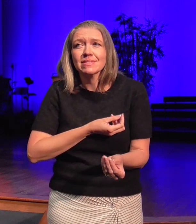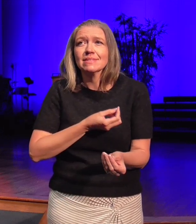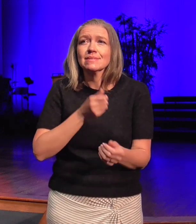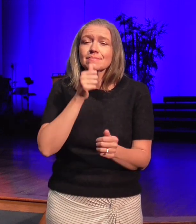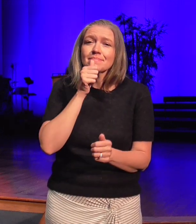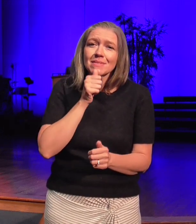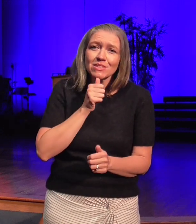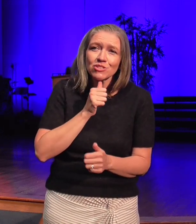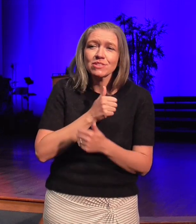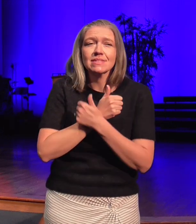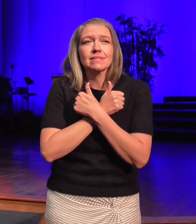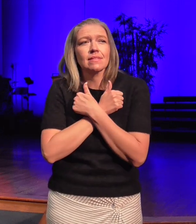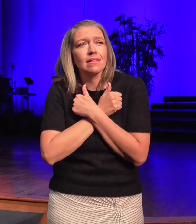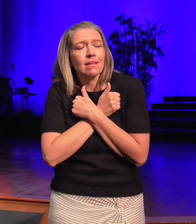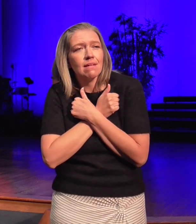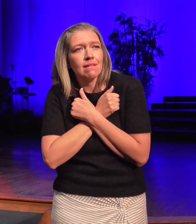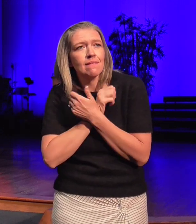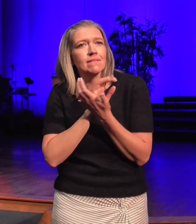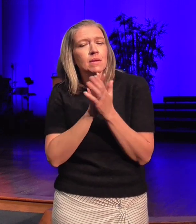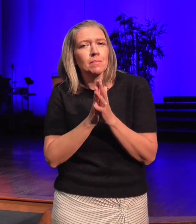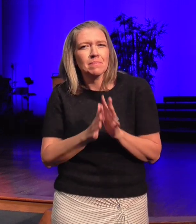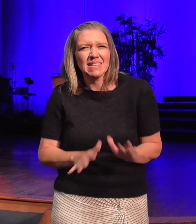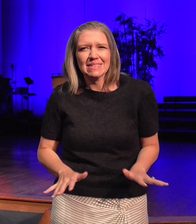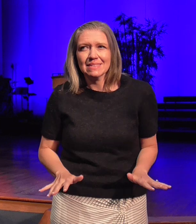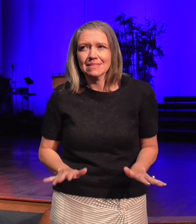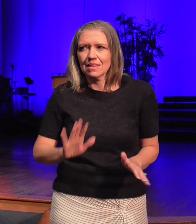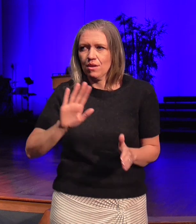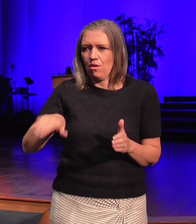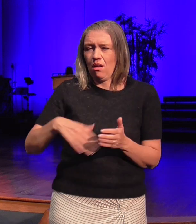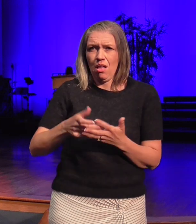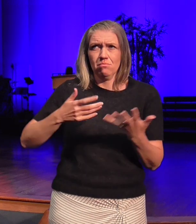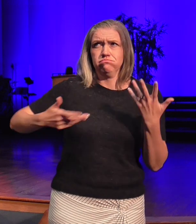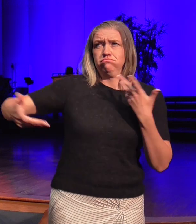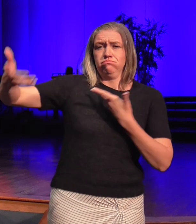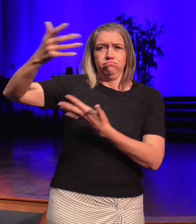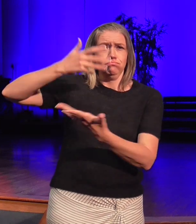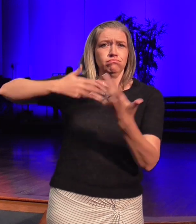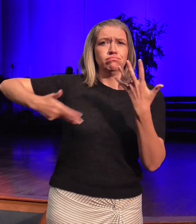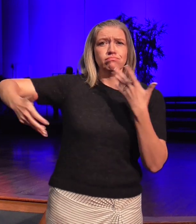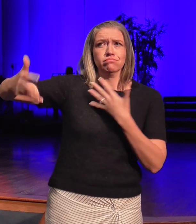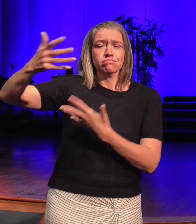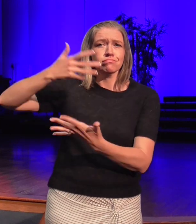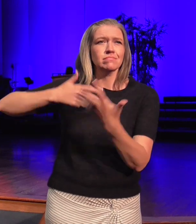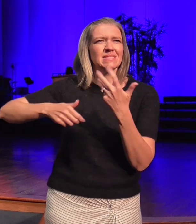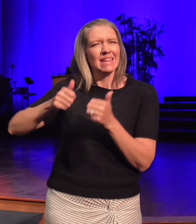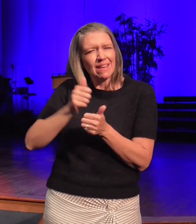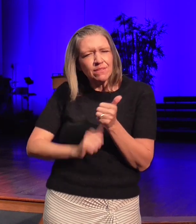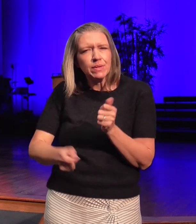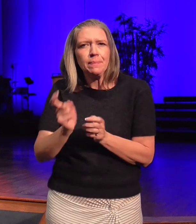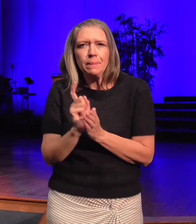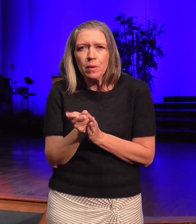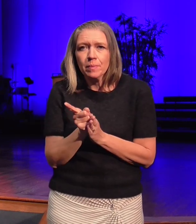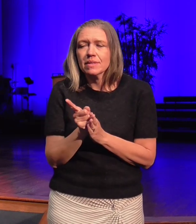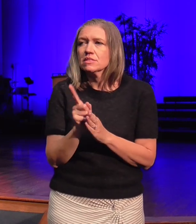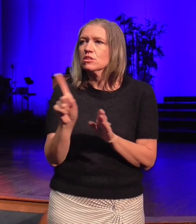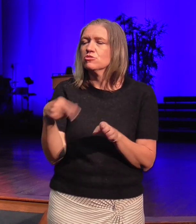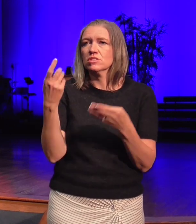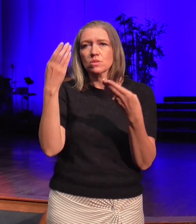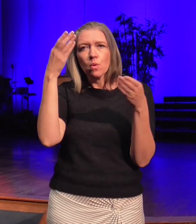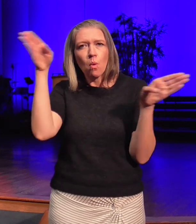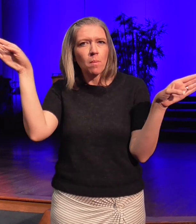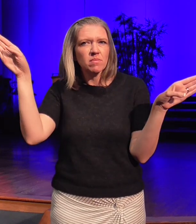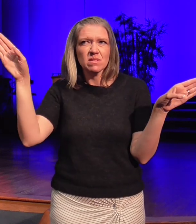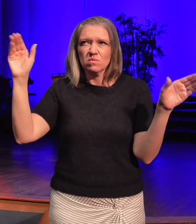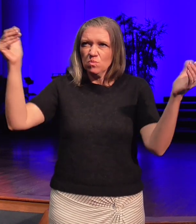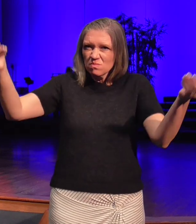patience, love, and peace are all flowing to us in every single moment. And so we open up the blinds and we let it